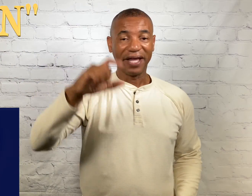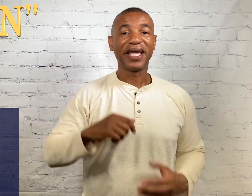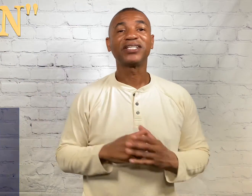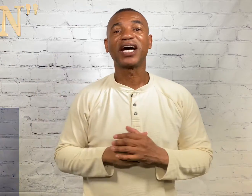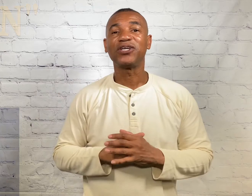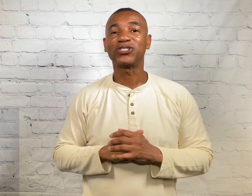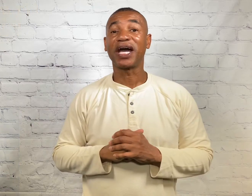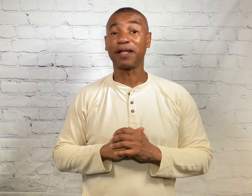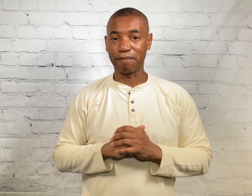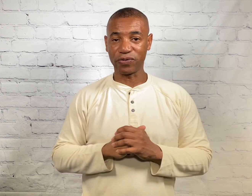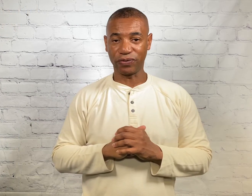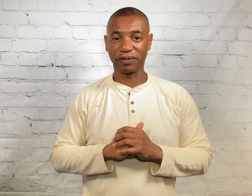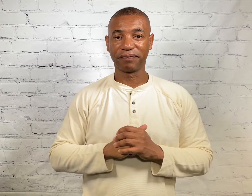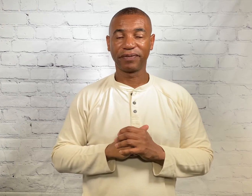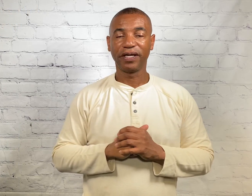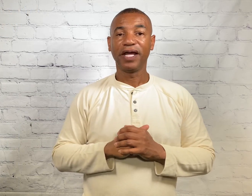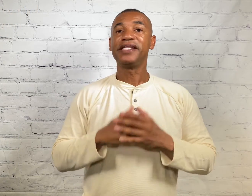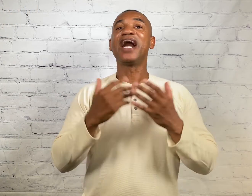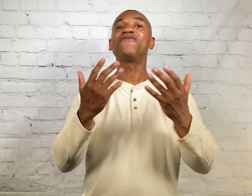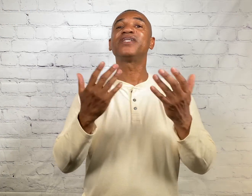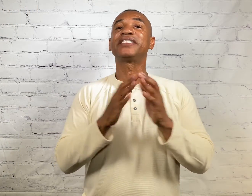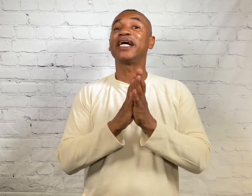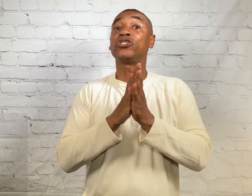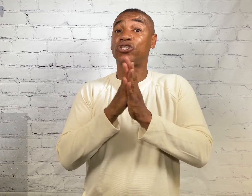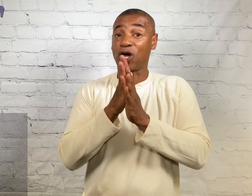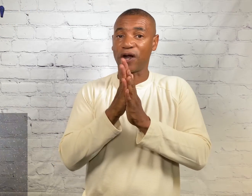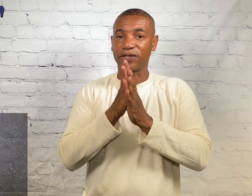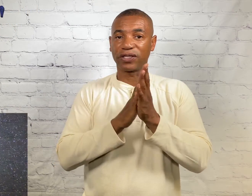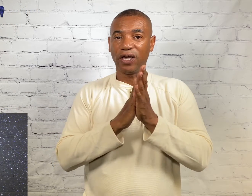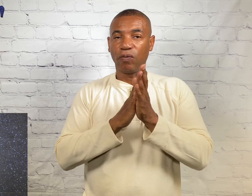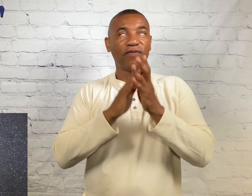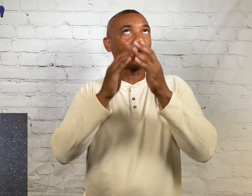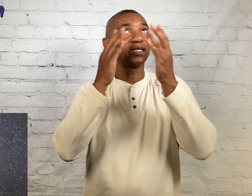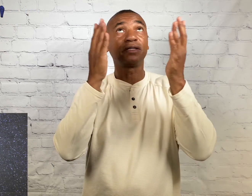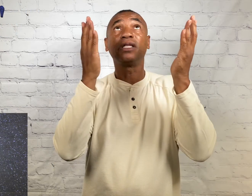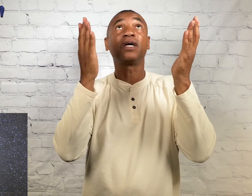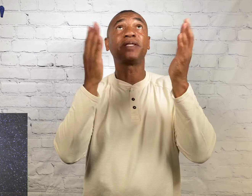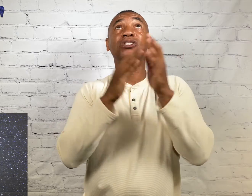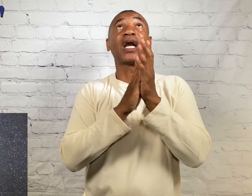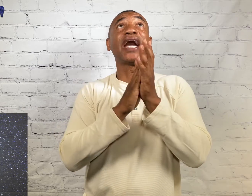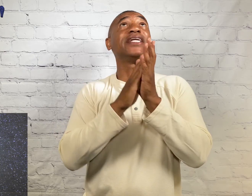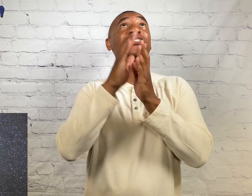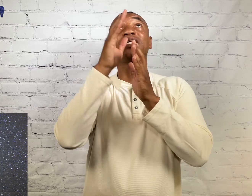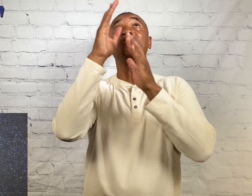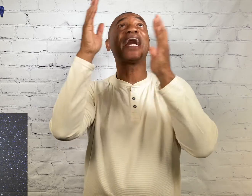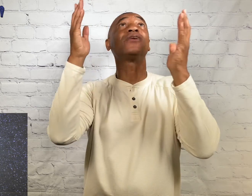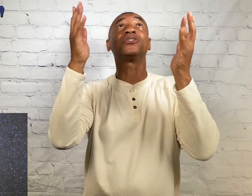That is how you sign moon. Now for the sign stars. We've all looked up at the sky and seen thousands, if